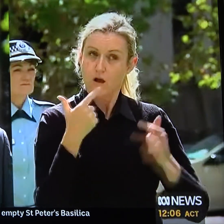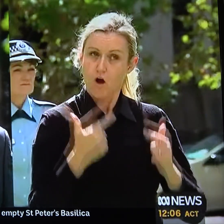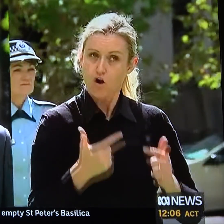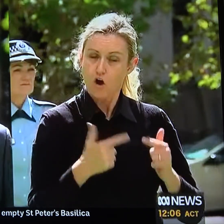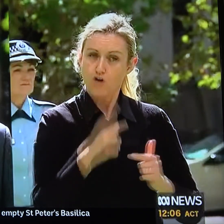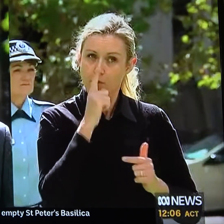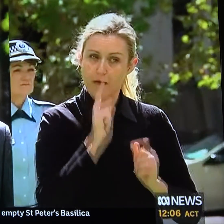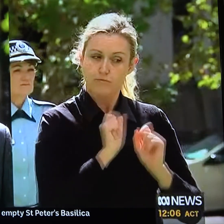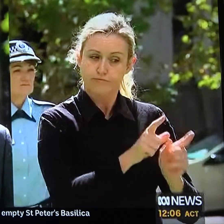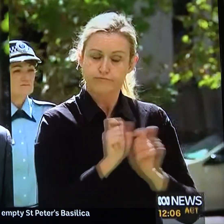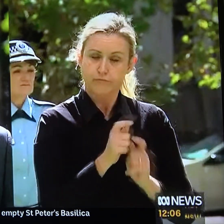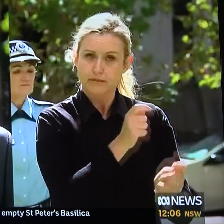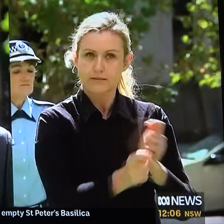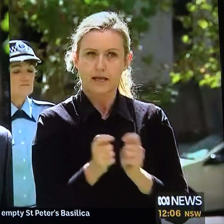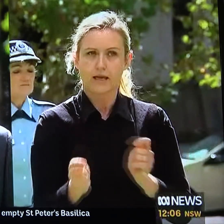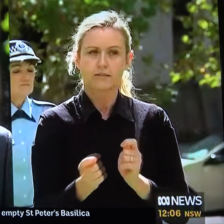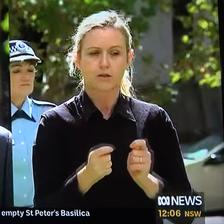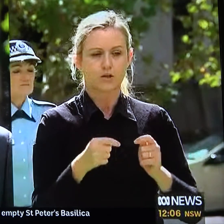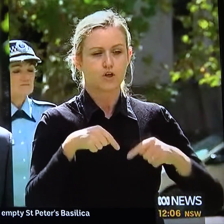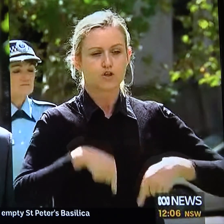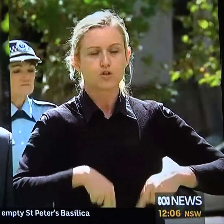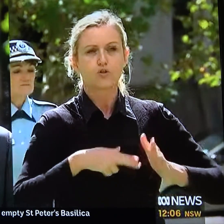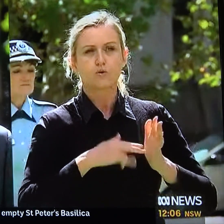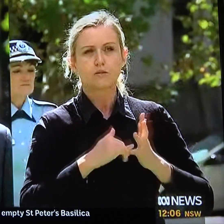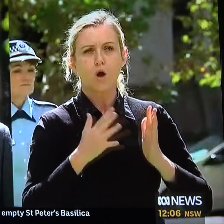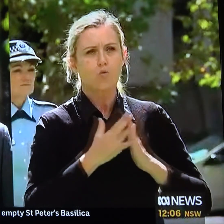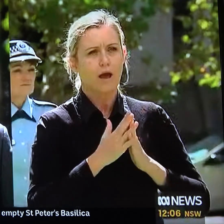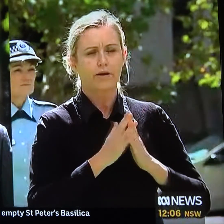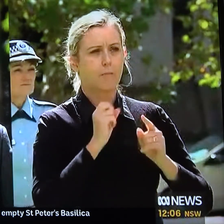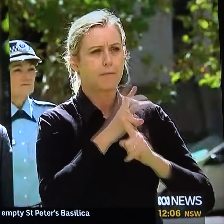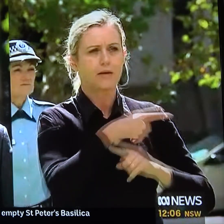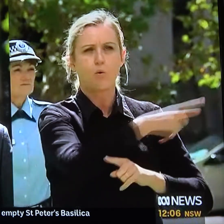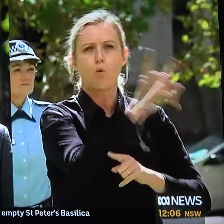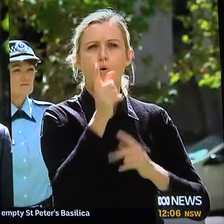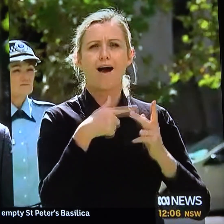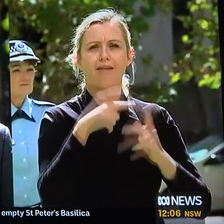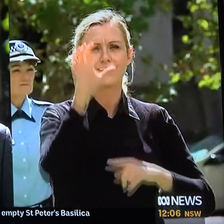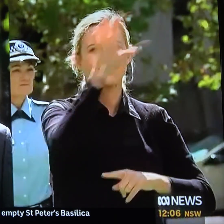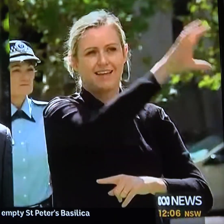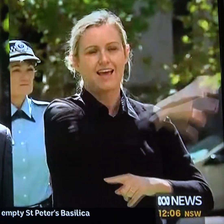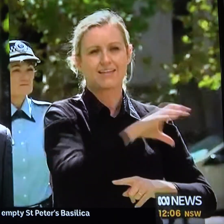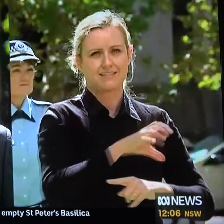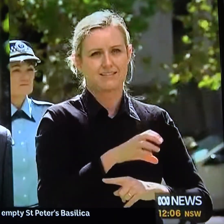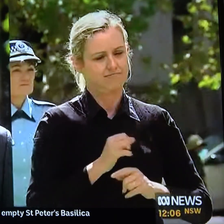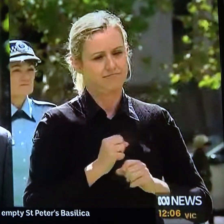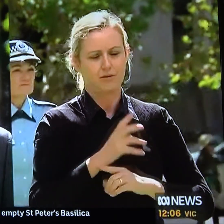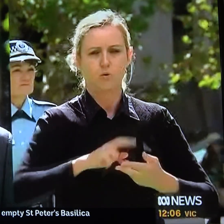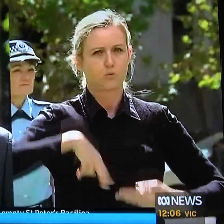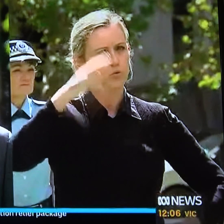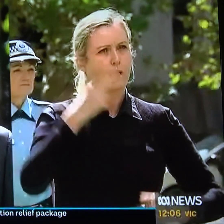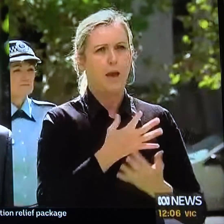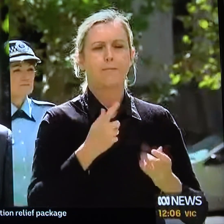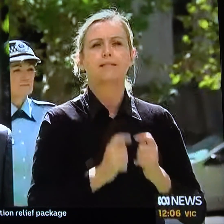tested. I want to remind young people, particularly, it seems like older people have got the message